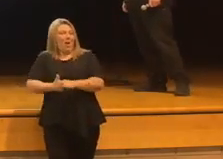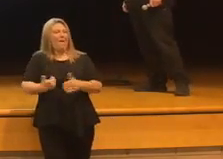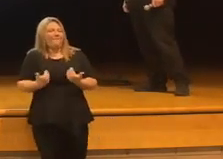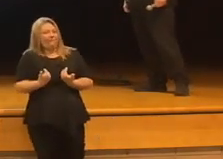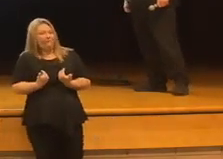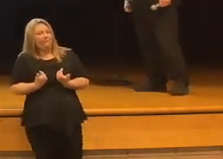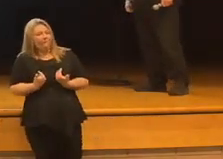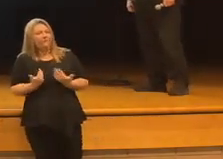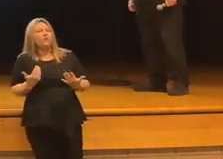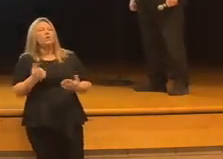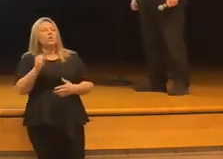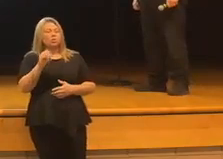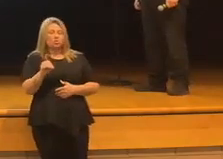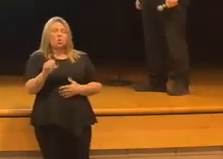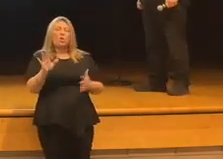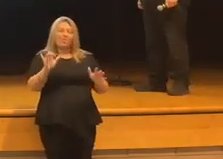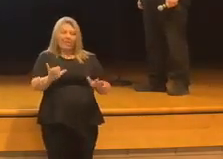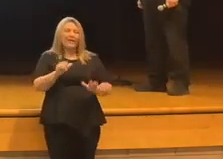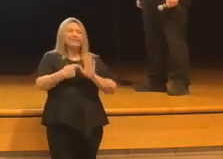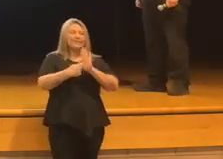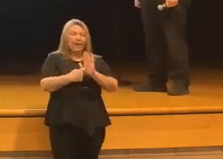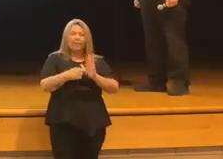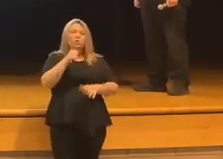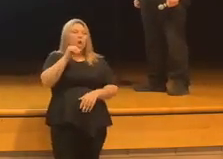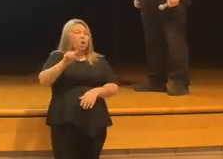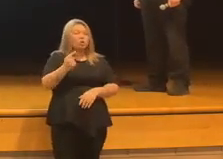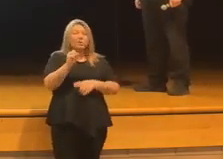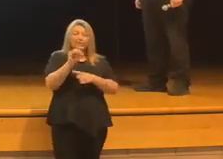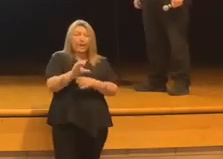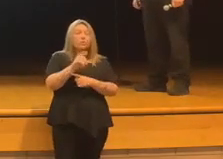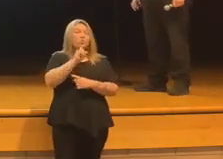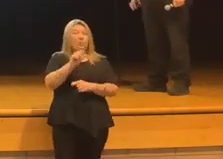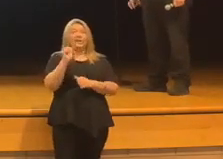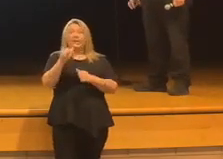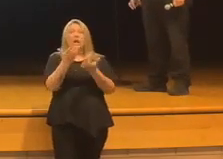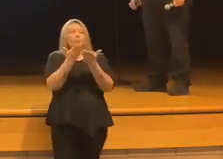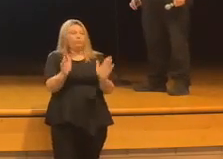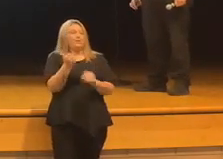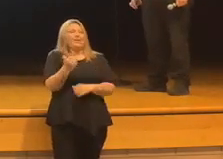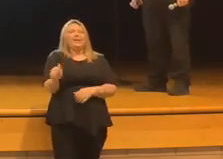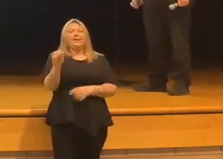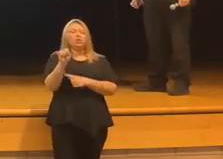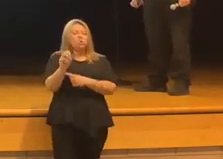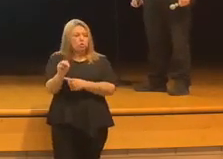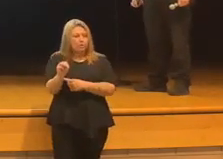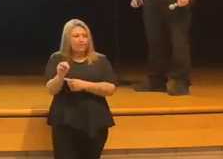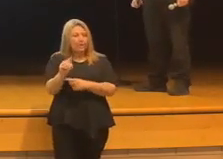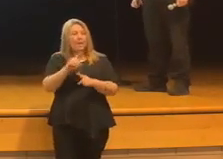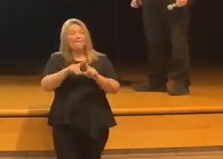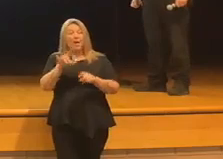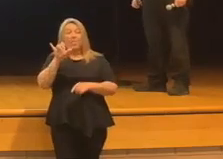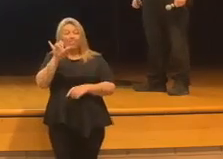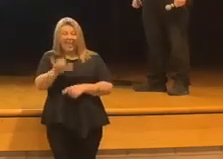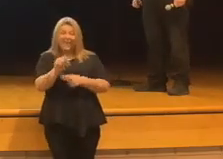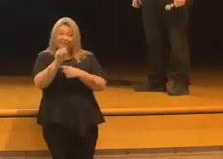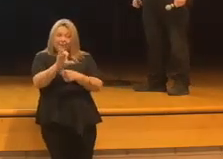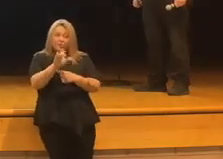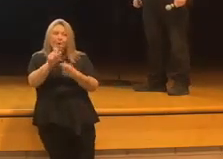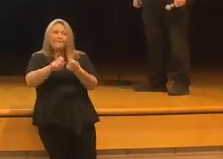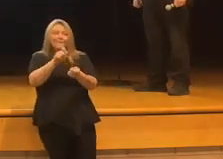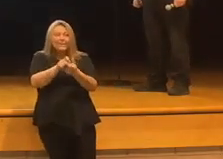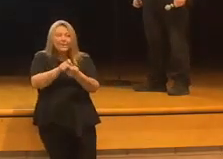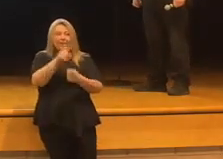So those are things, and that's not just for Snapchat. That could be for any social media that you do. But that one particularly, because in